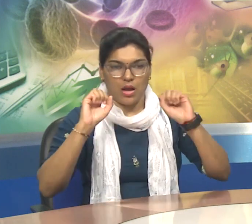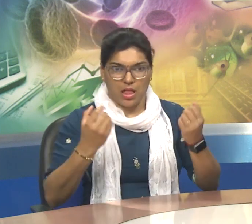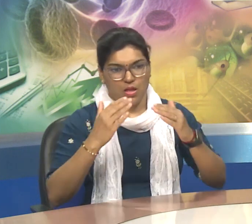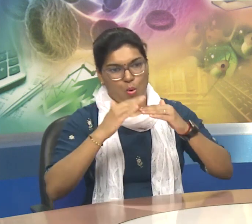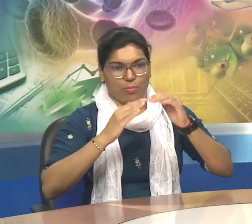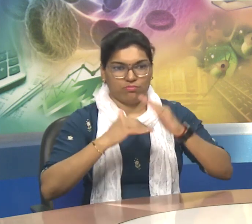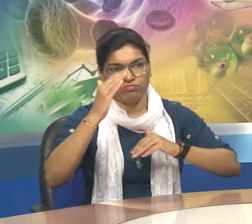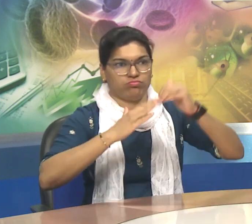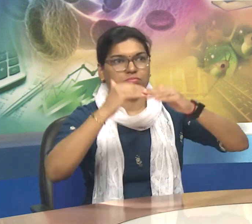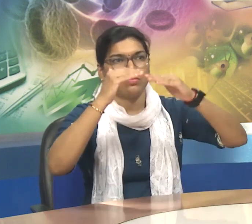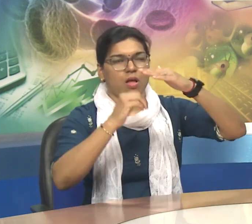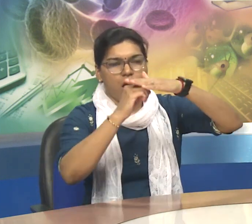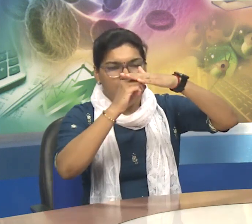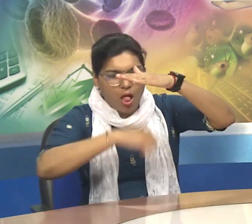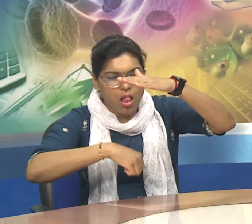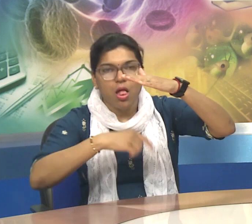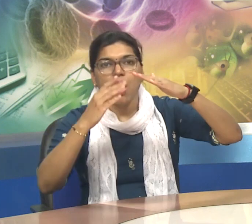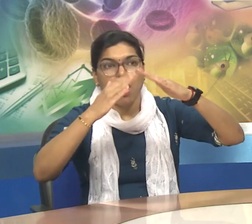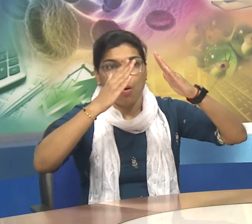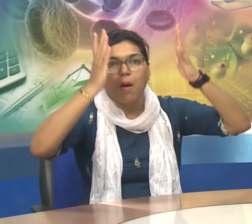Pillars are the support for